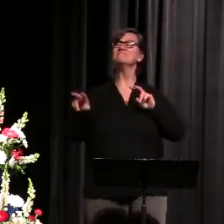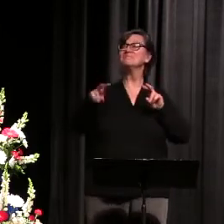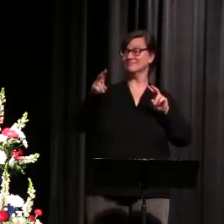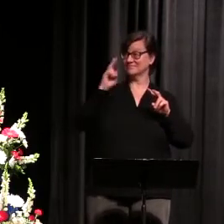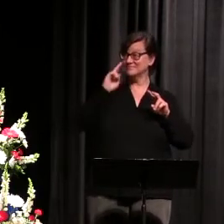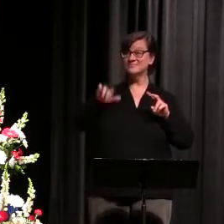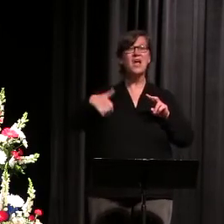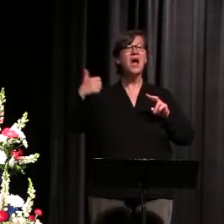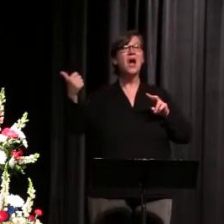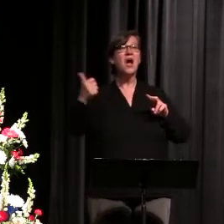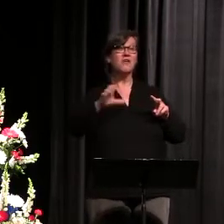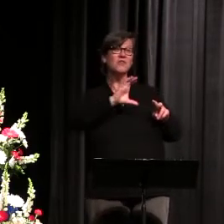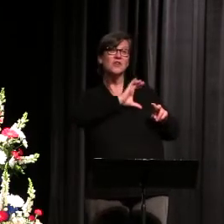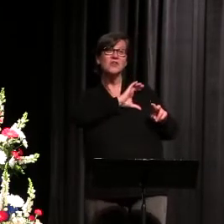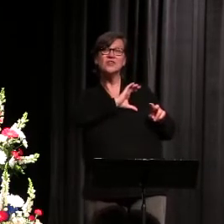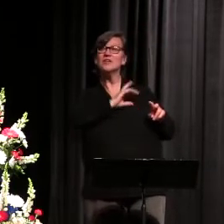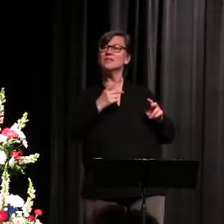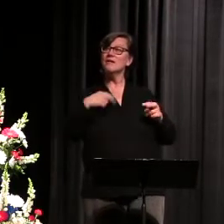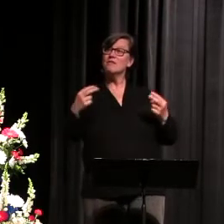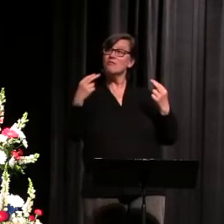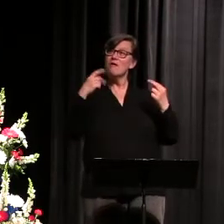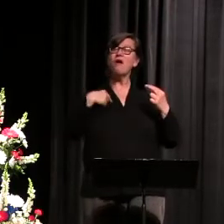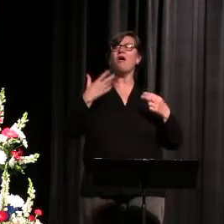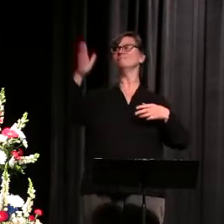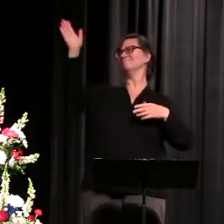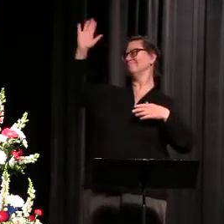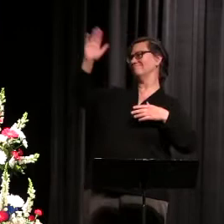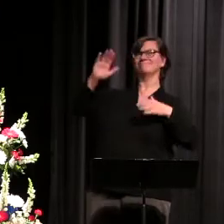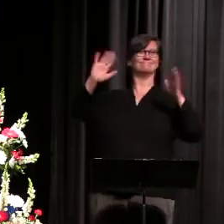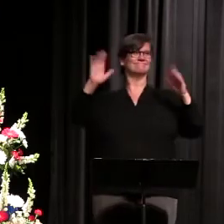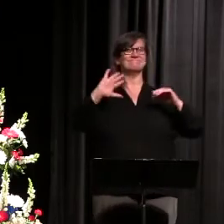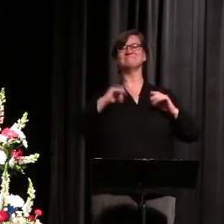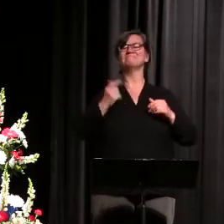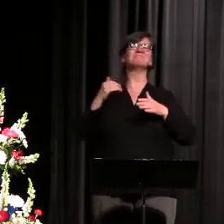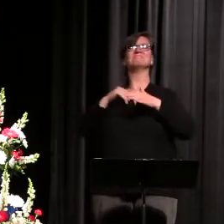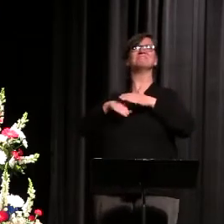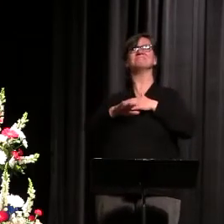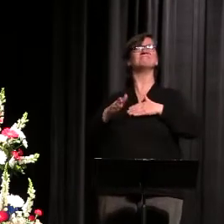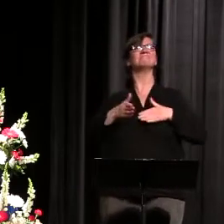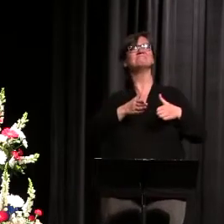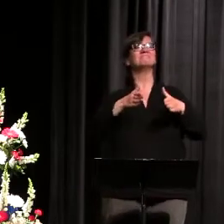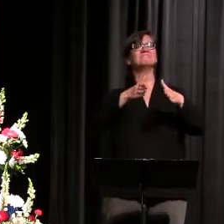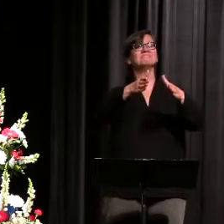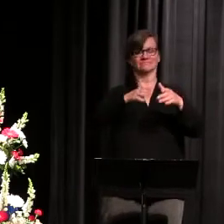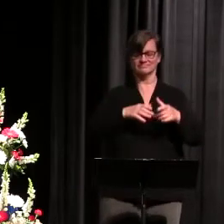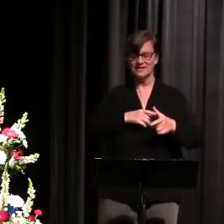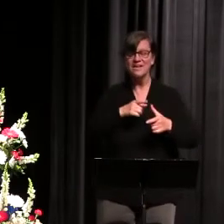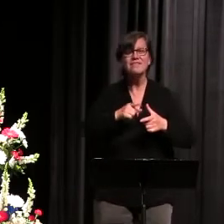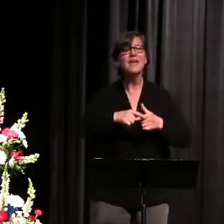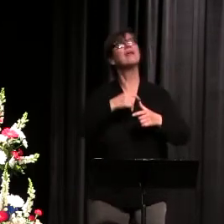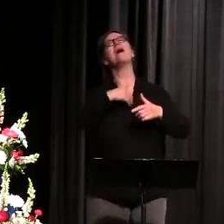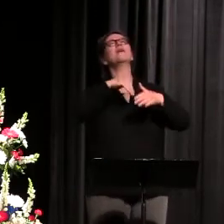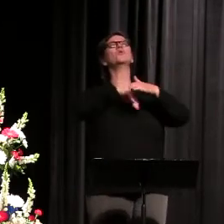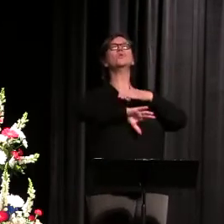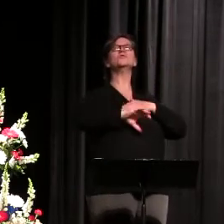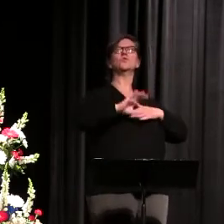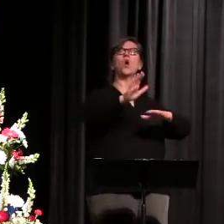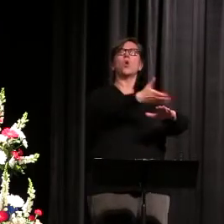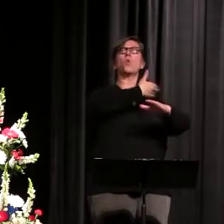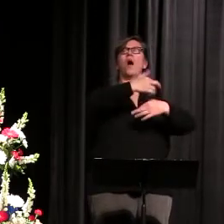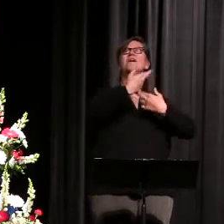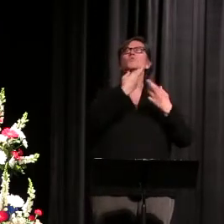hallway, a long stretch of musical opportunity. In the choir room, you spent hundreds of days singing beautiful music with your